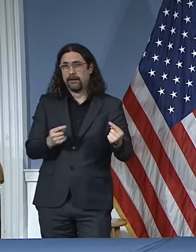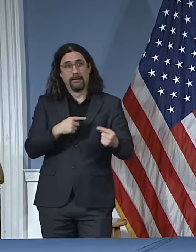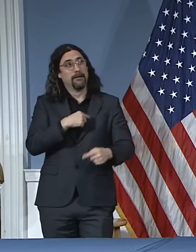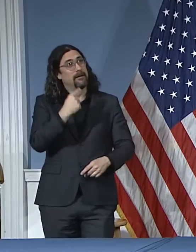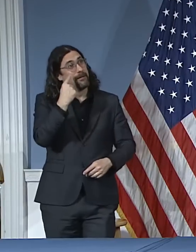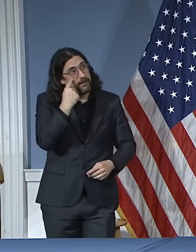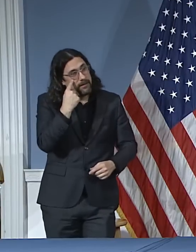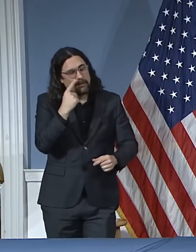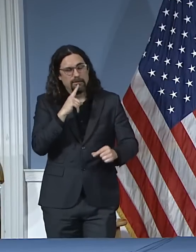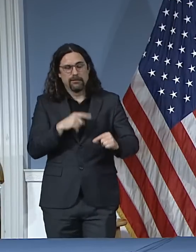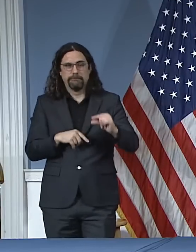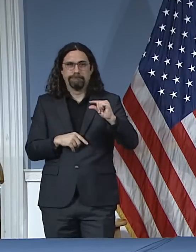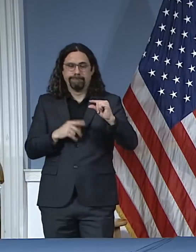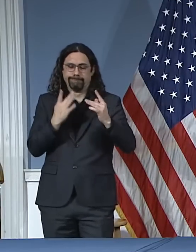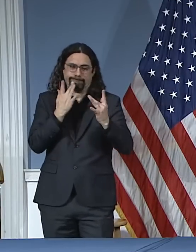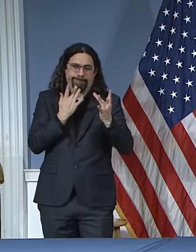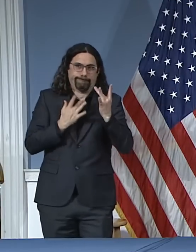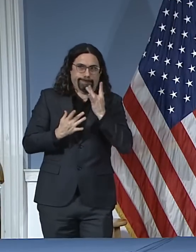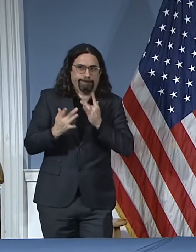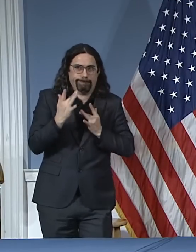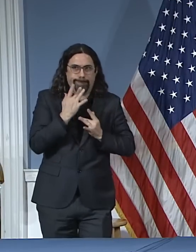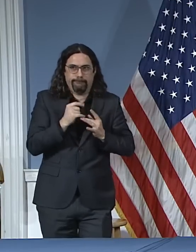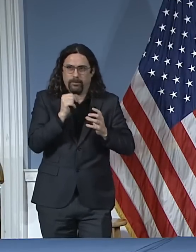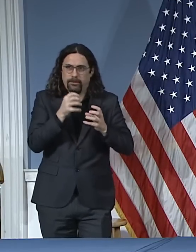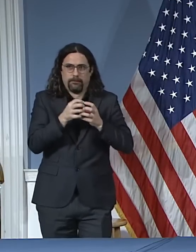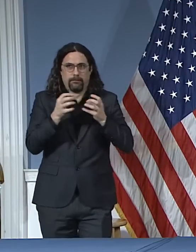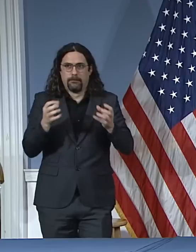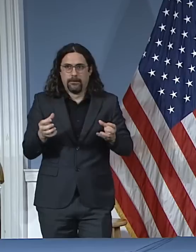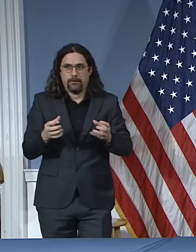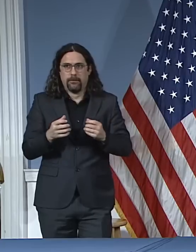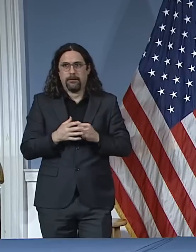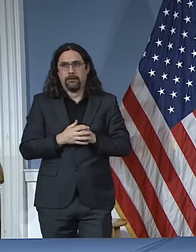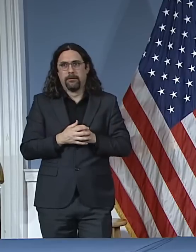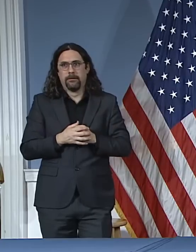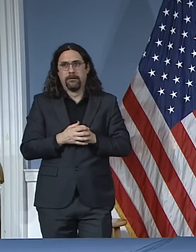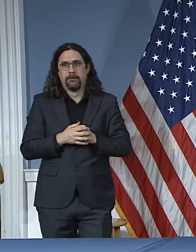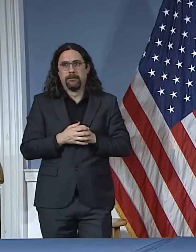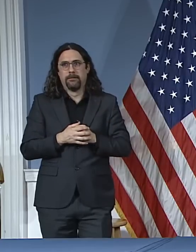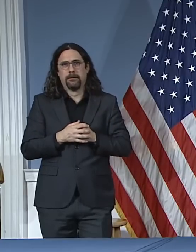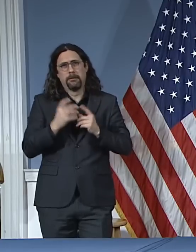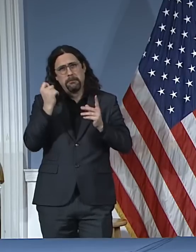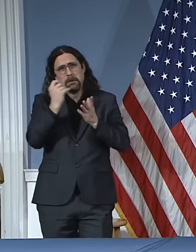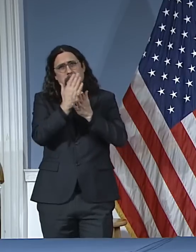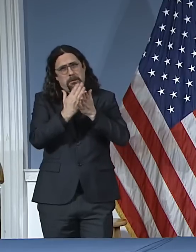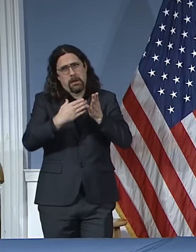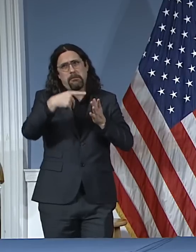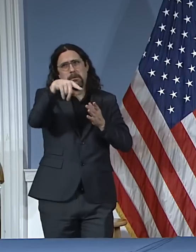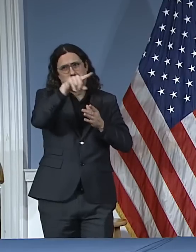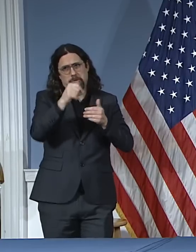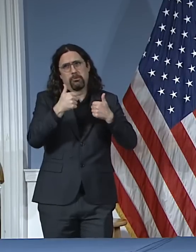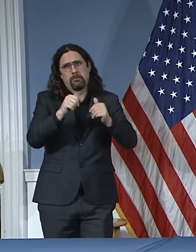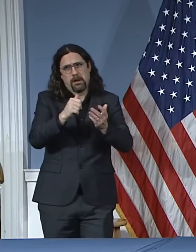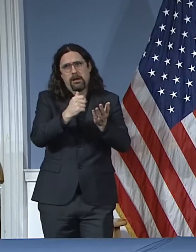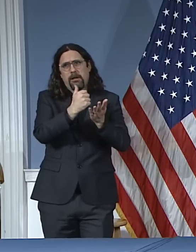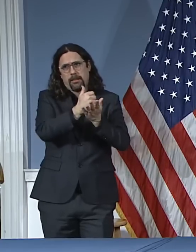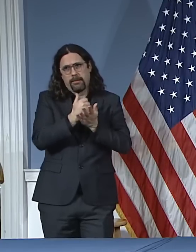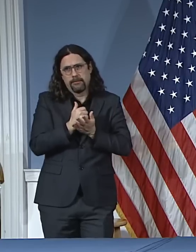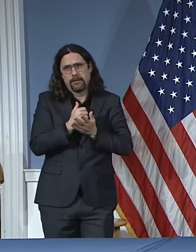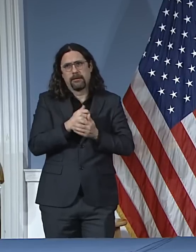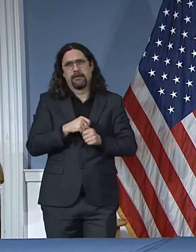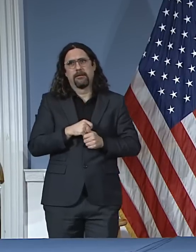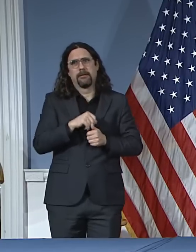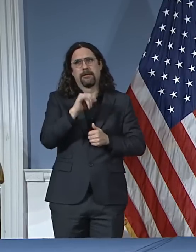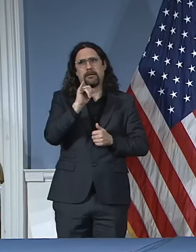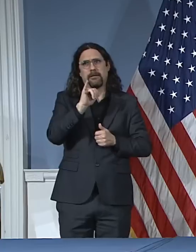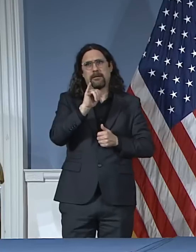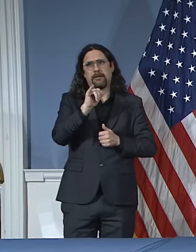help us. And Dr. Fauci is a great example, and so many of the good men and women at FEMA are a great example. It's not one way or another, but